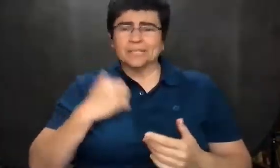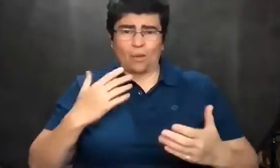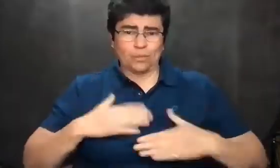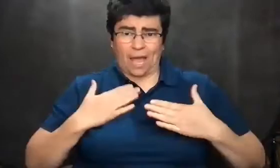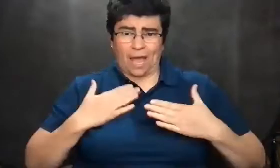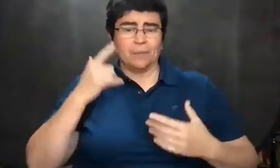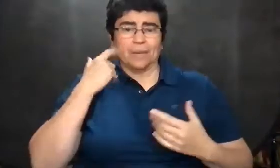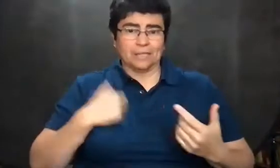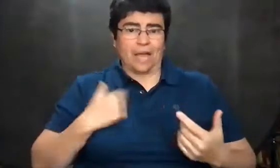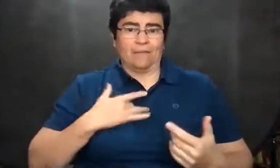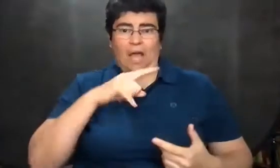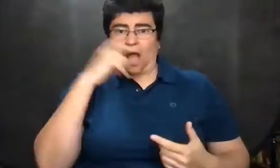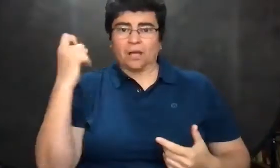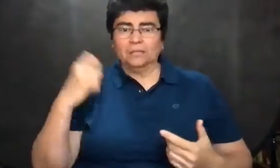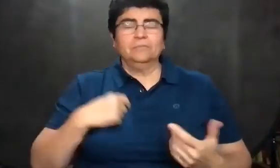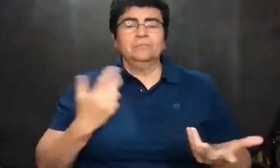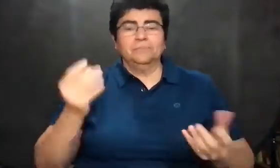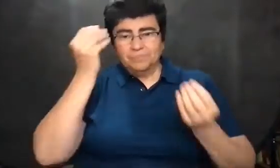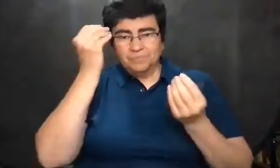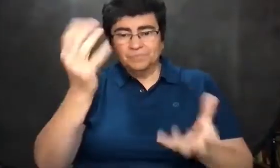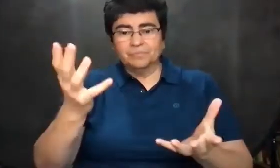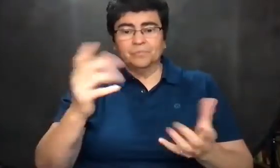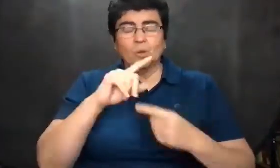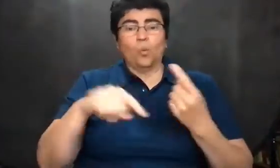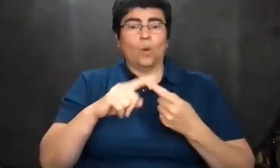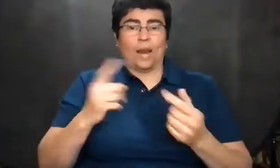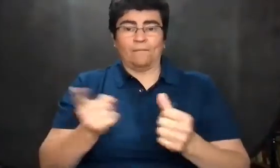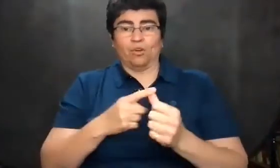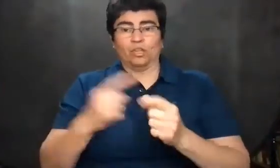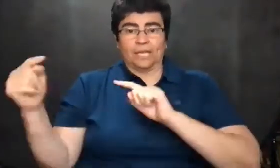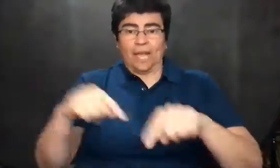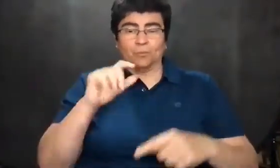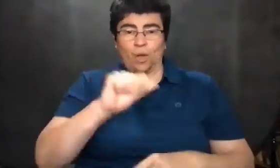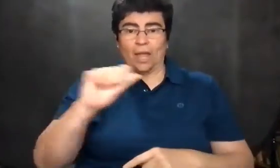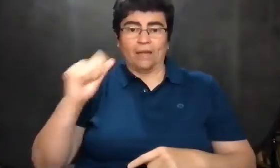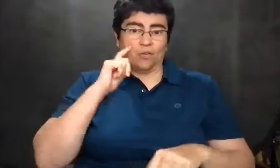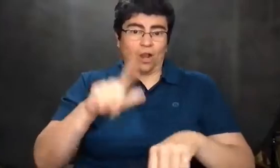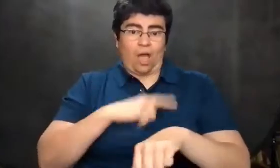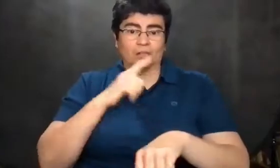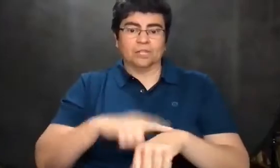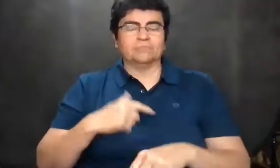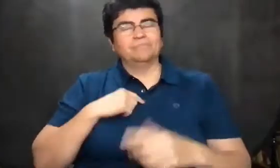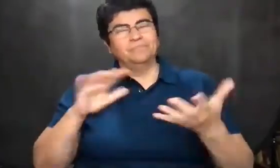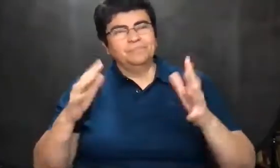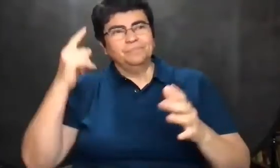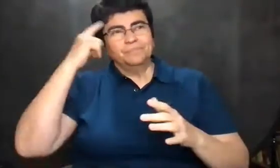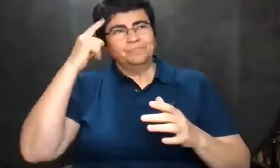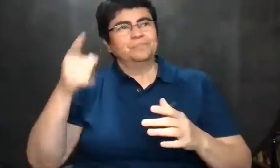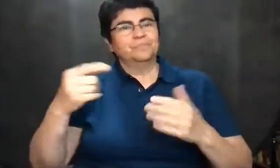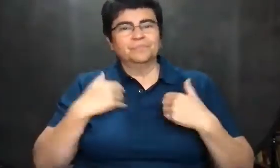ugly, and I got to tell you that when I first came to AA and for a long time afterwards, I sort of thought that they had a special school for